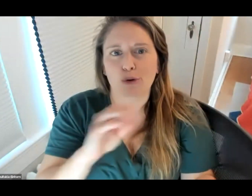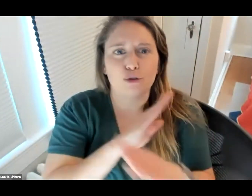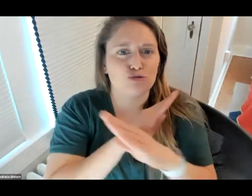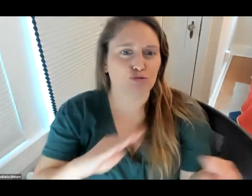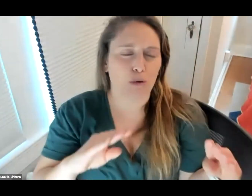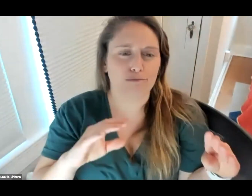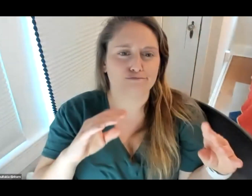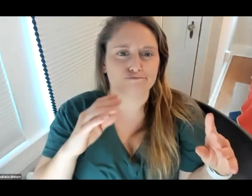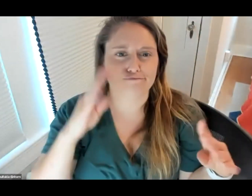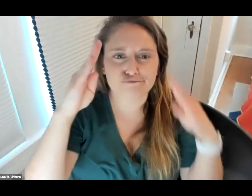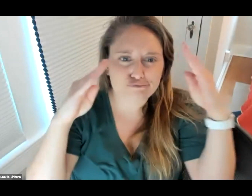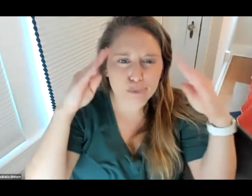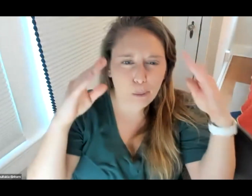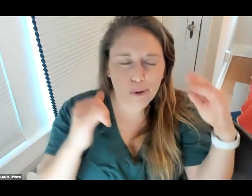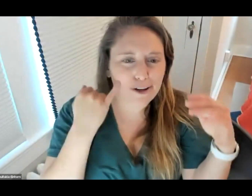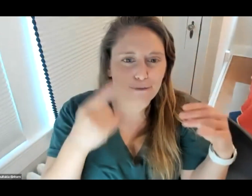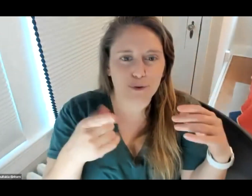motivated.